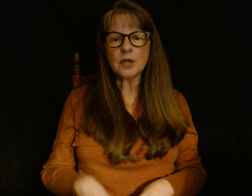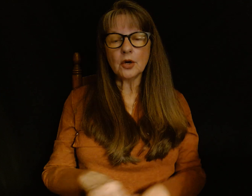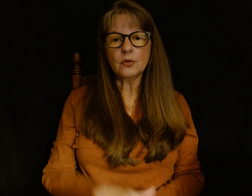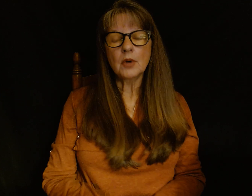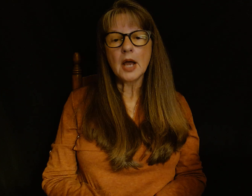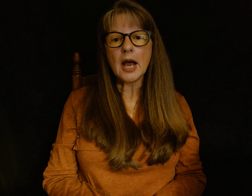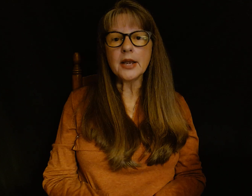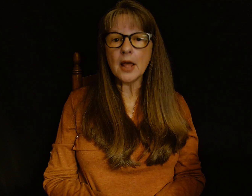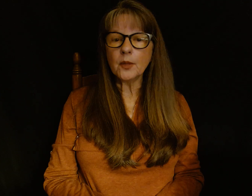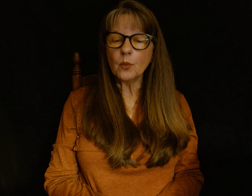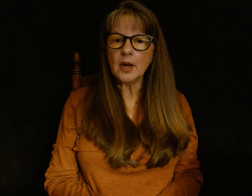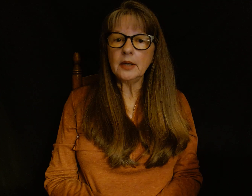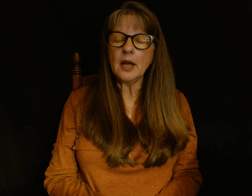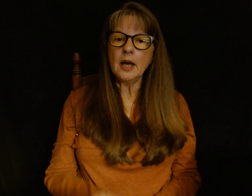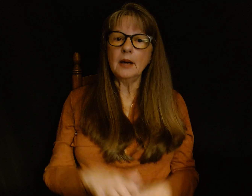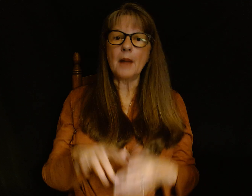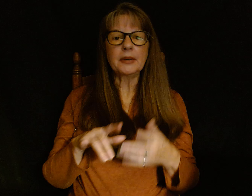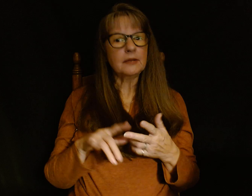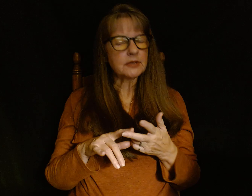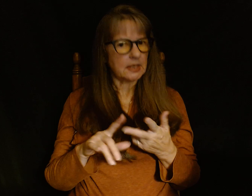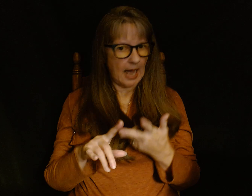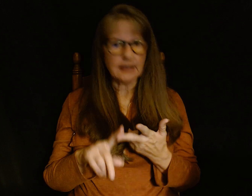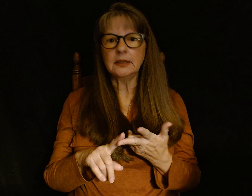Also, another one, I believe it's a Catholic